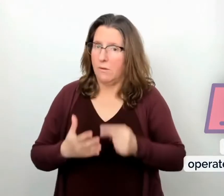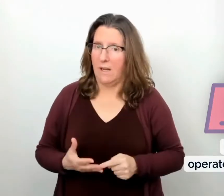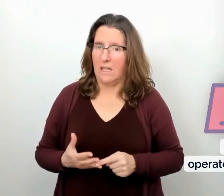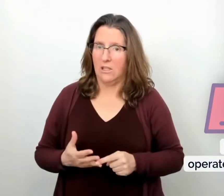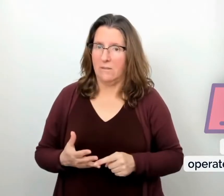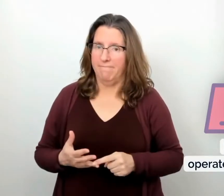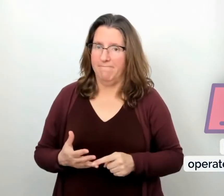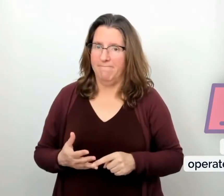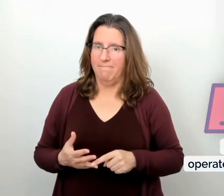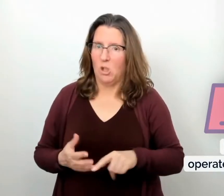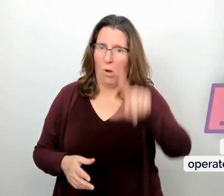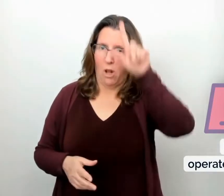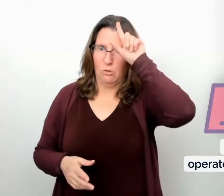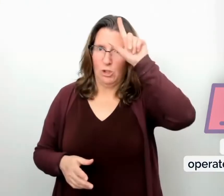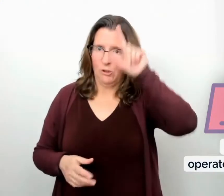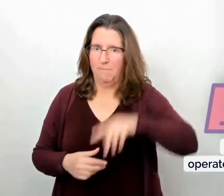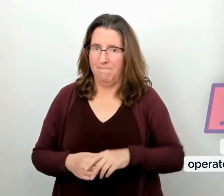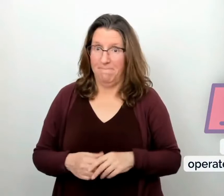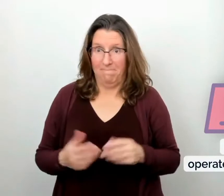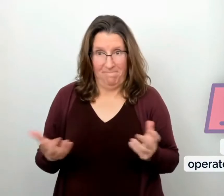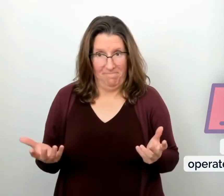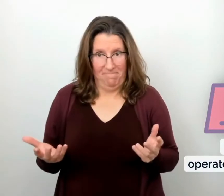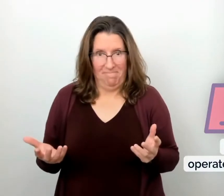didn't do those things, you were a loser.